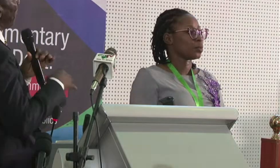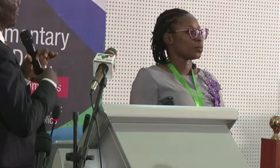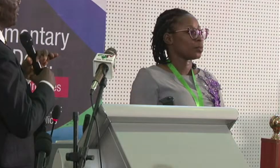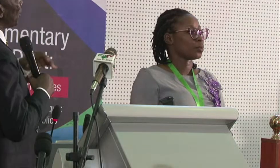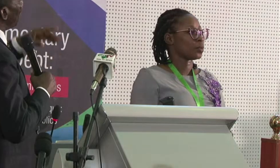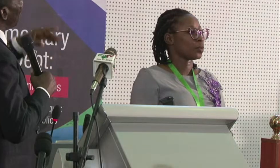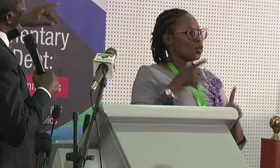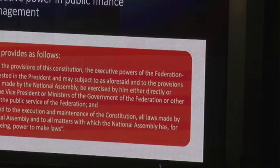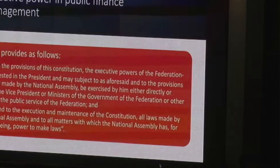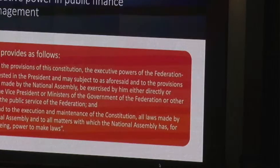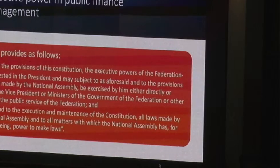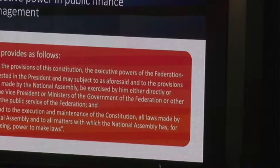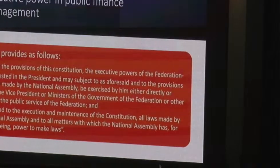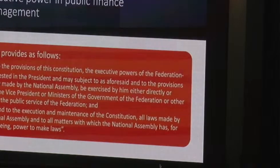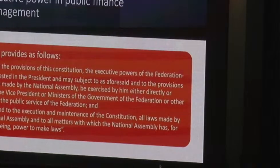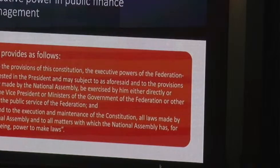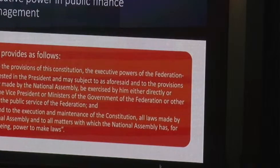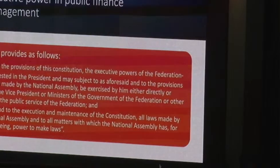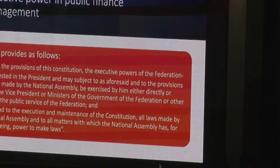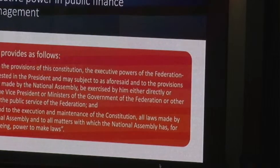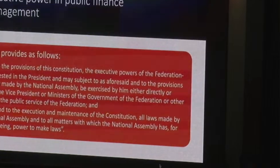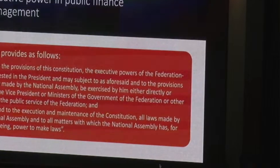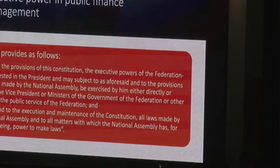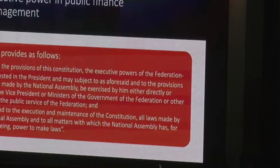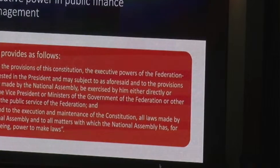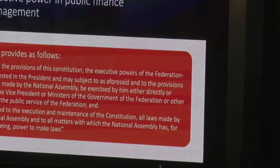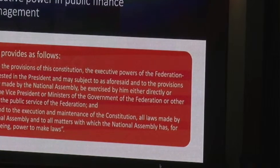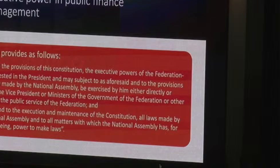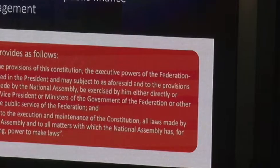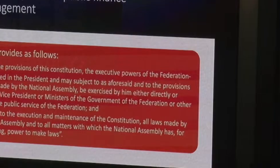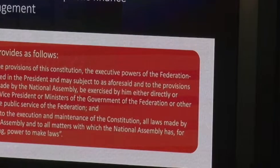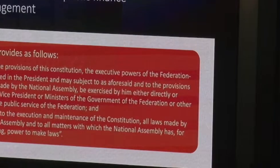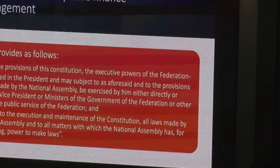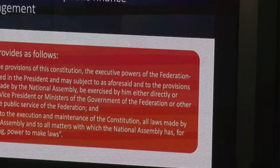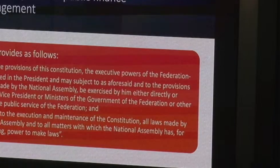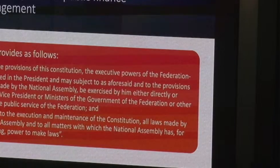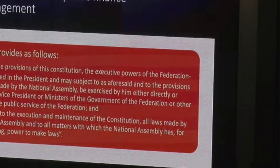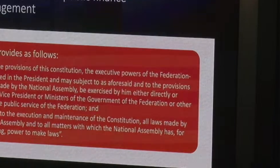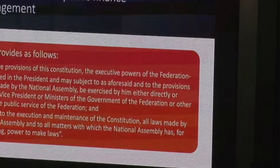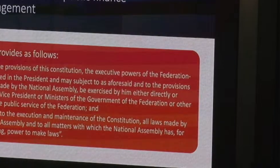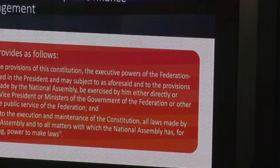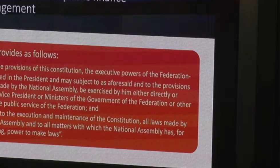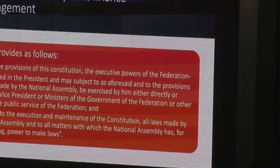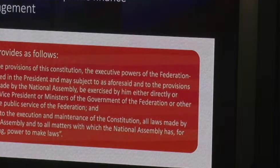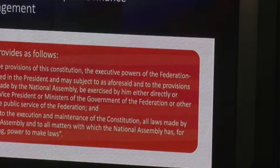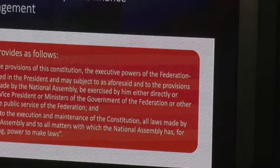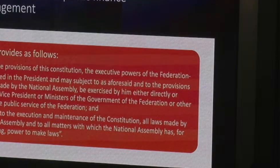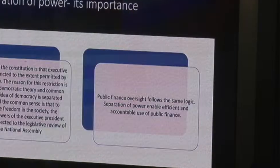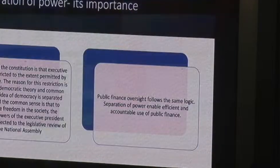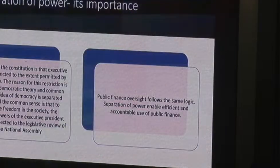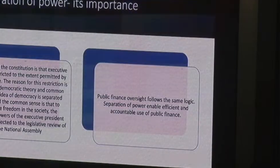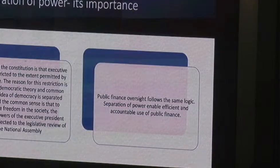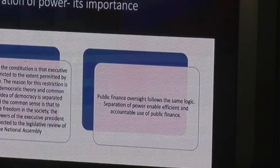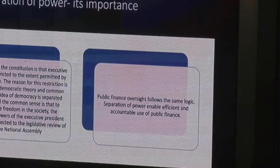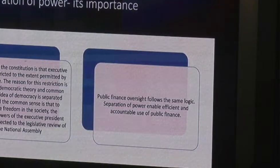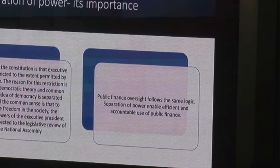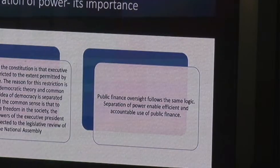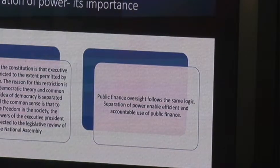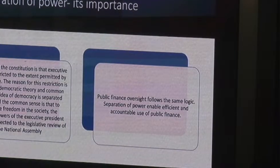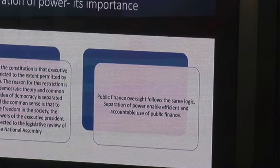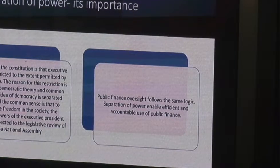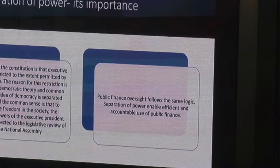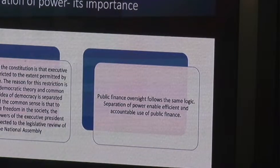now the point I want to make is that, go back. The Constitution is designed in a way that